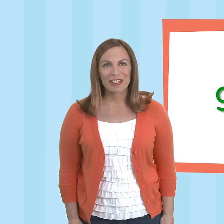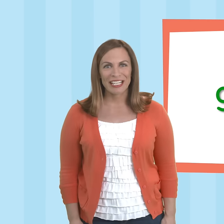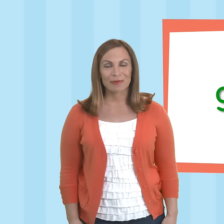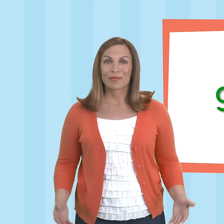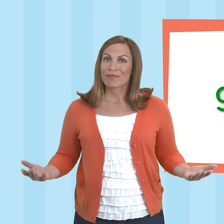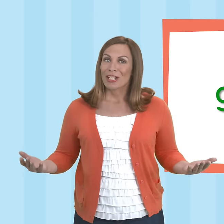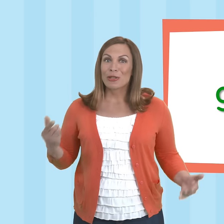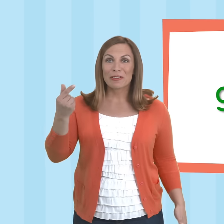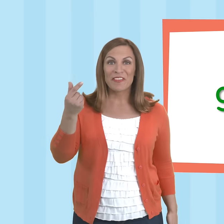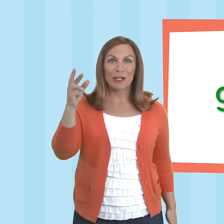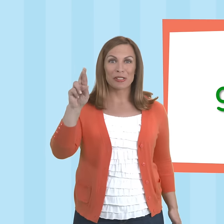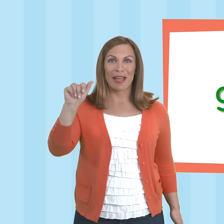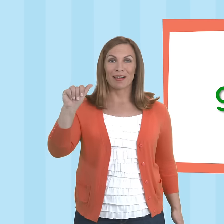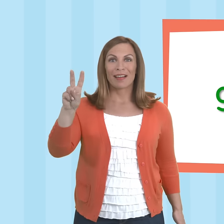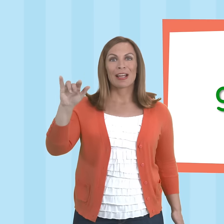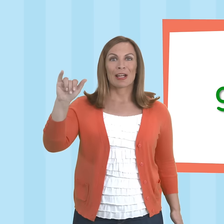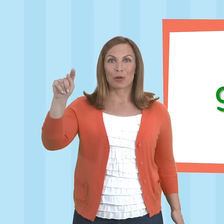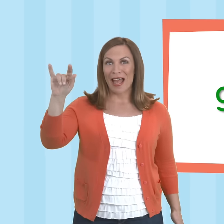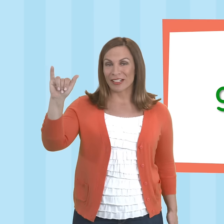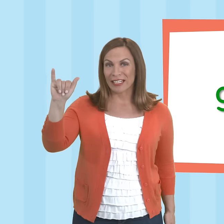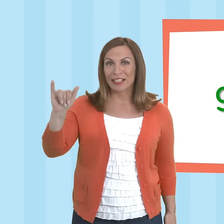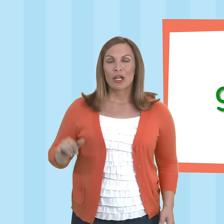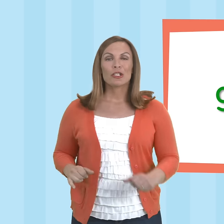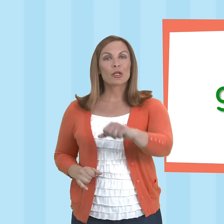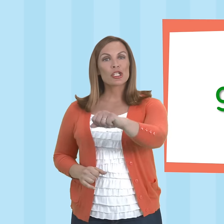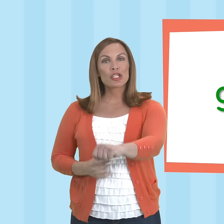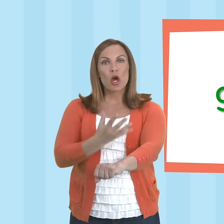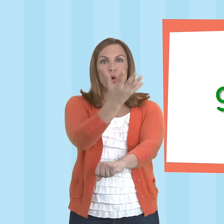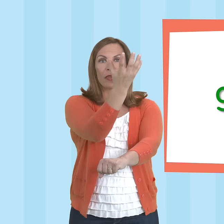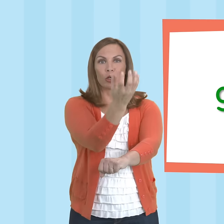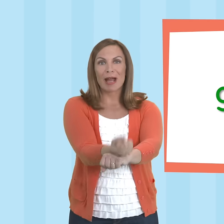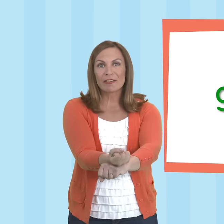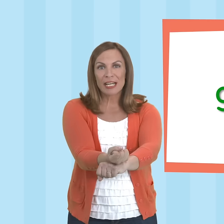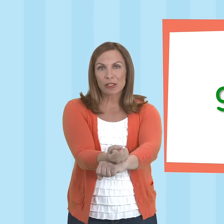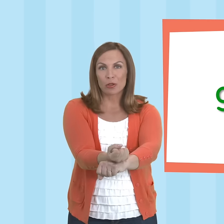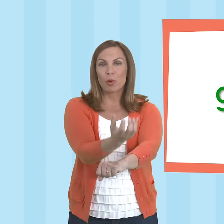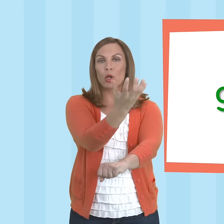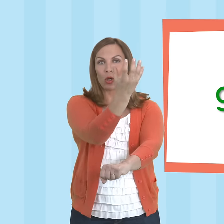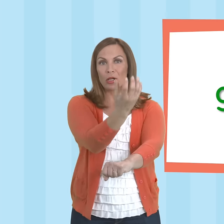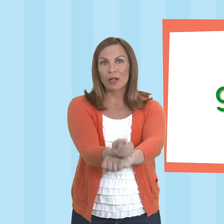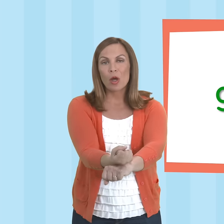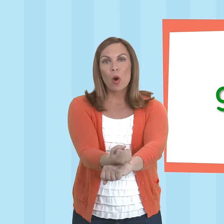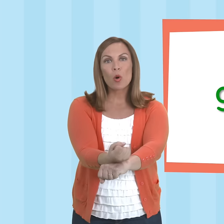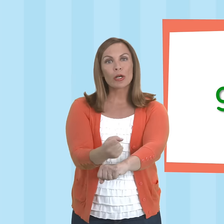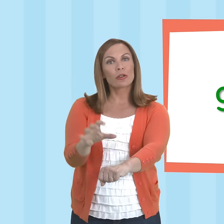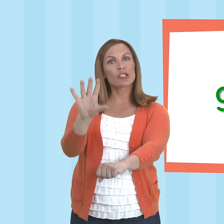Gravity. You can fingerspell gravity. You can show the gravitational pull, or you can show